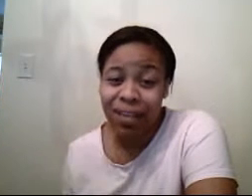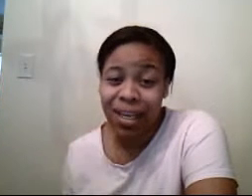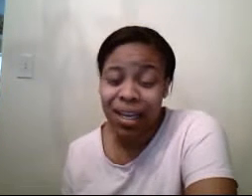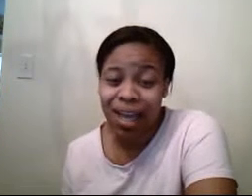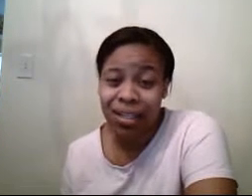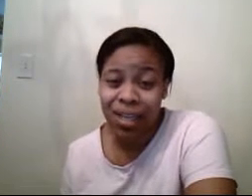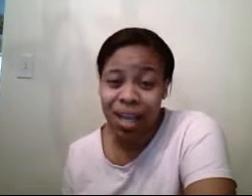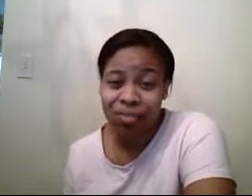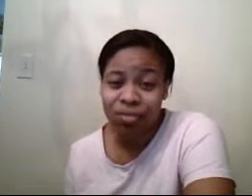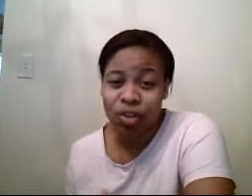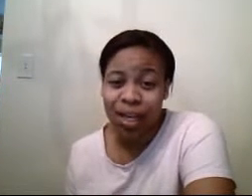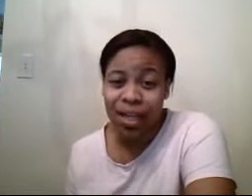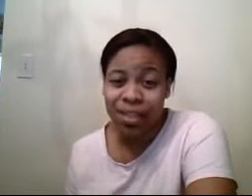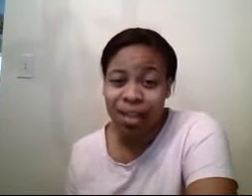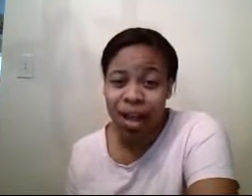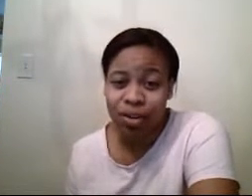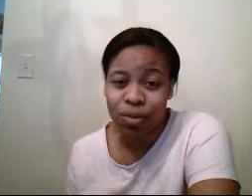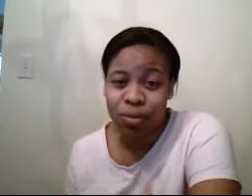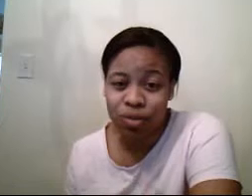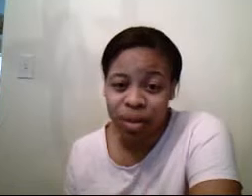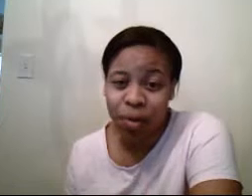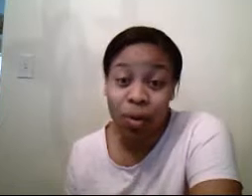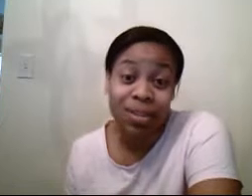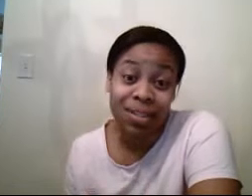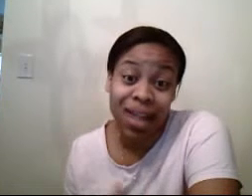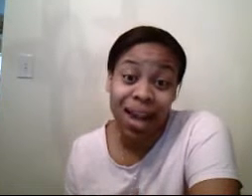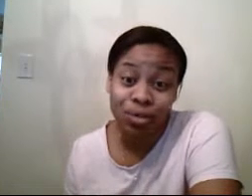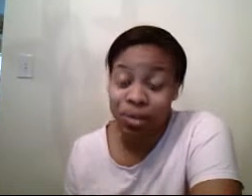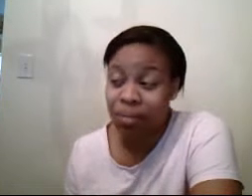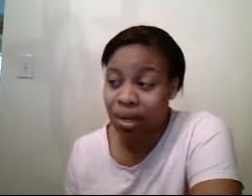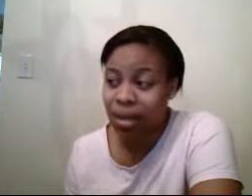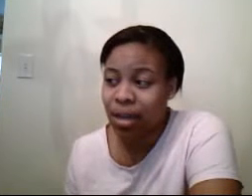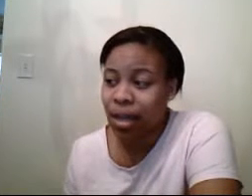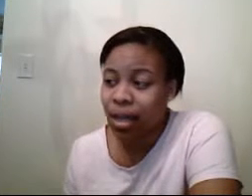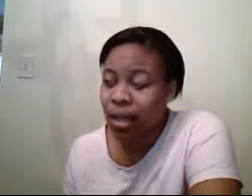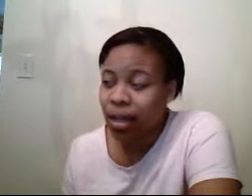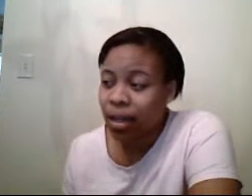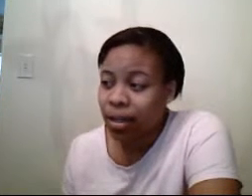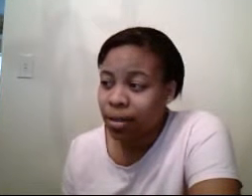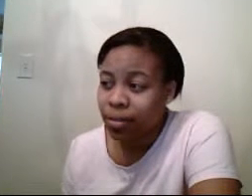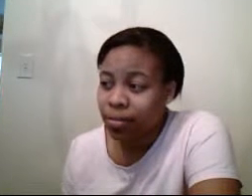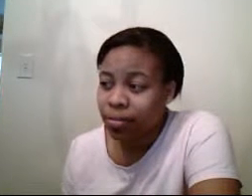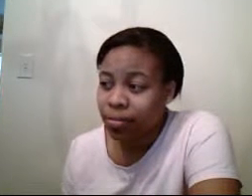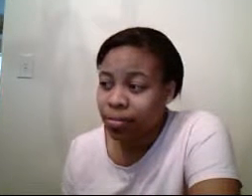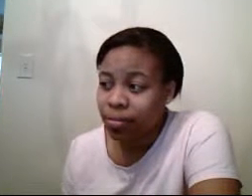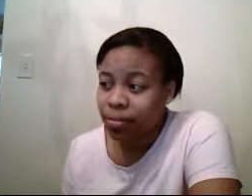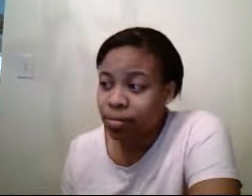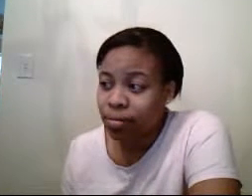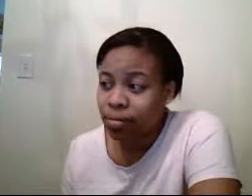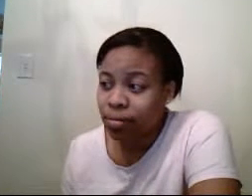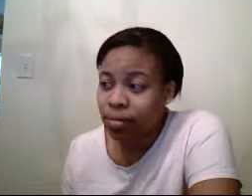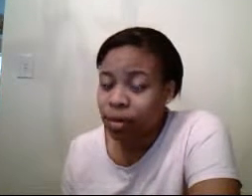heavy, how does that look in ASL? How do you portray that? What does that actually mean? Drawbacks a lot less expensive.